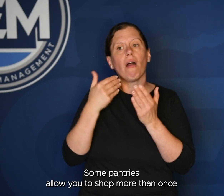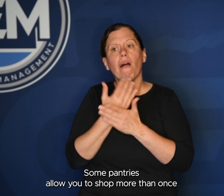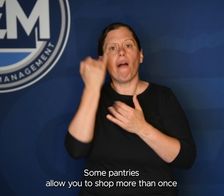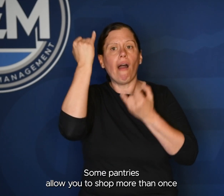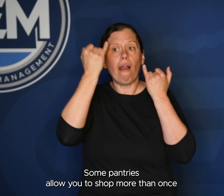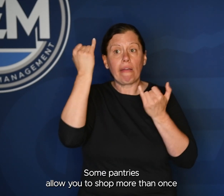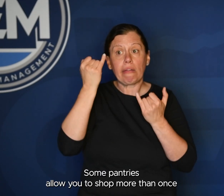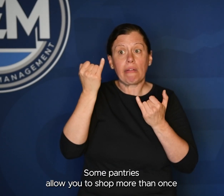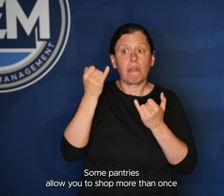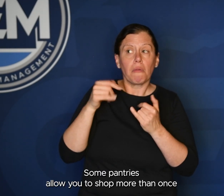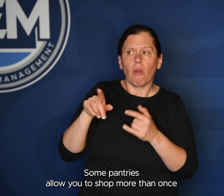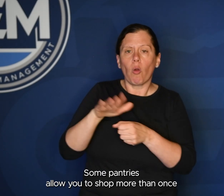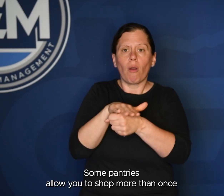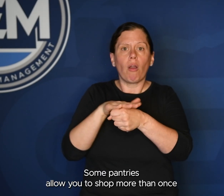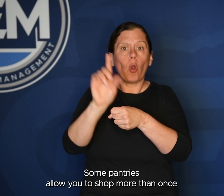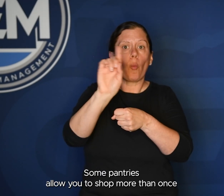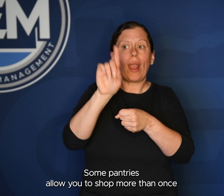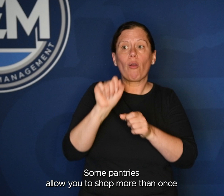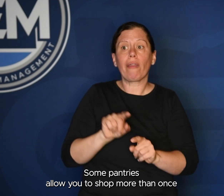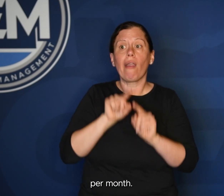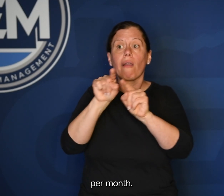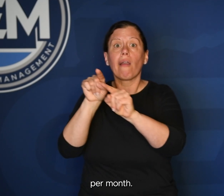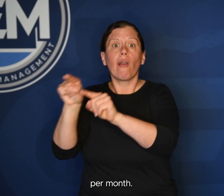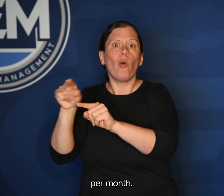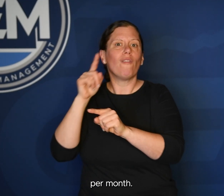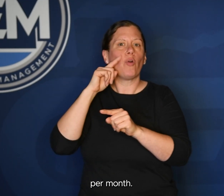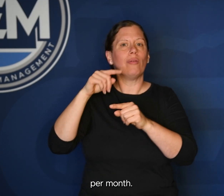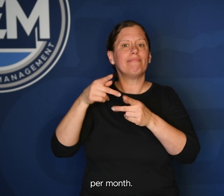Some pantries allow you to shop more than once per month.